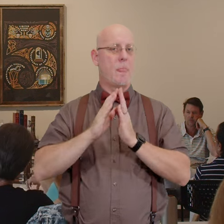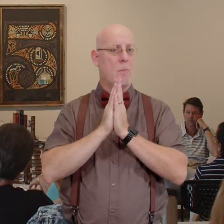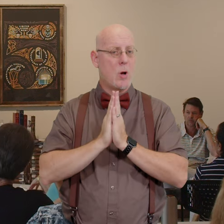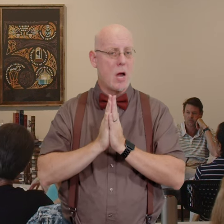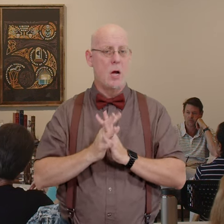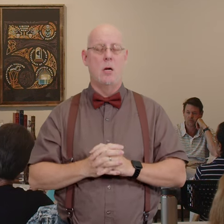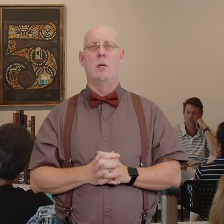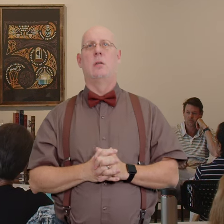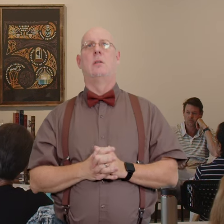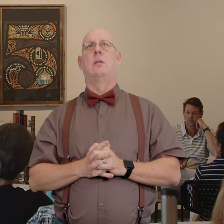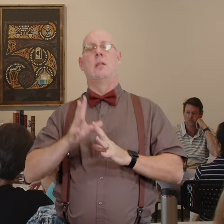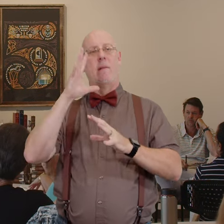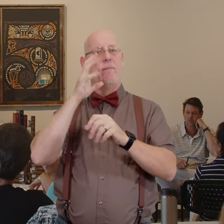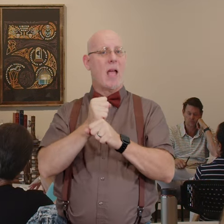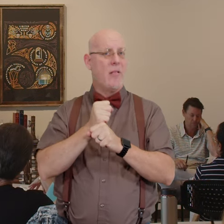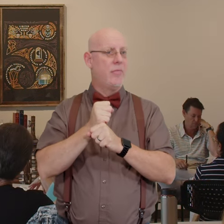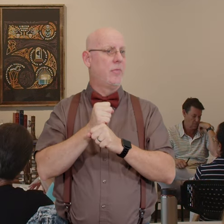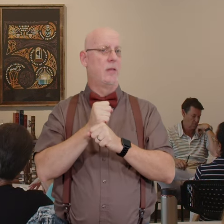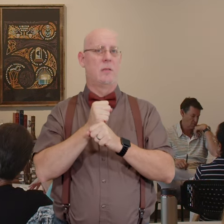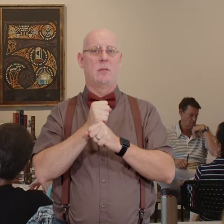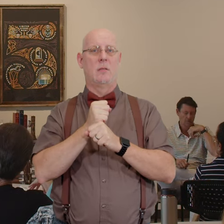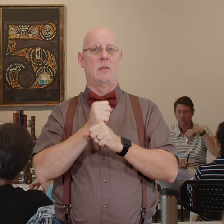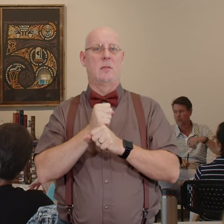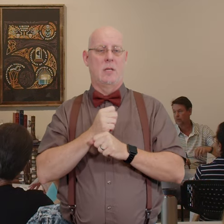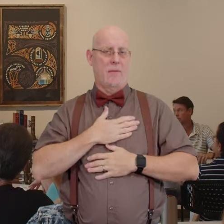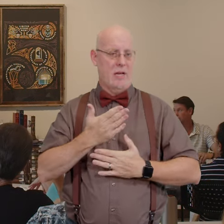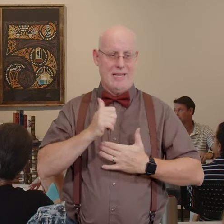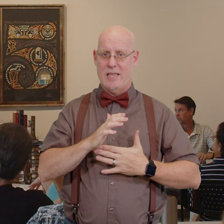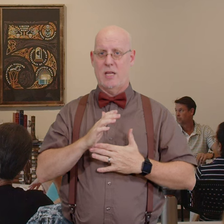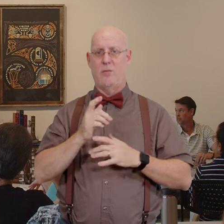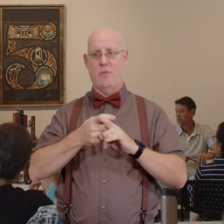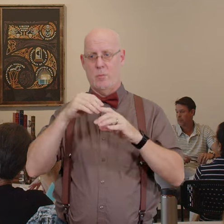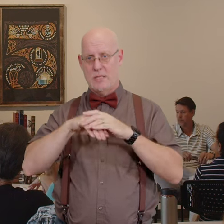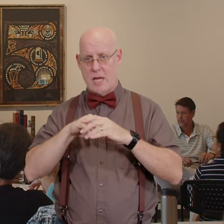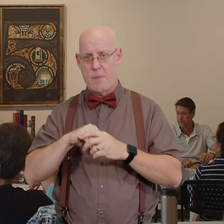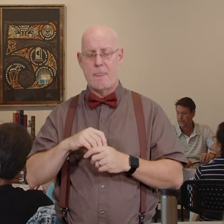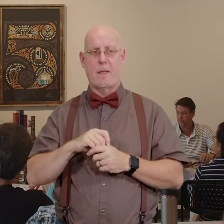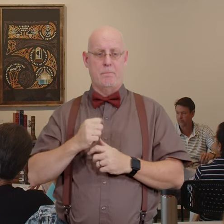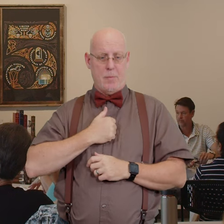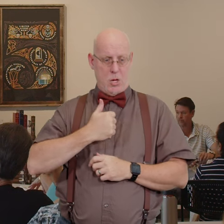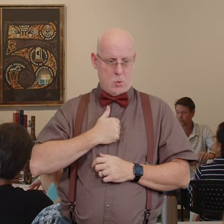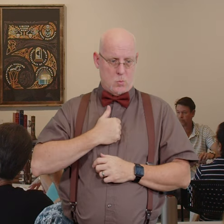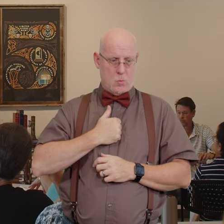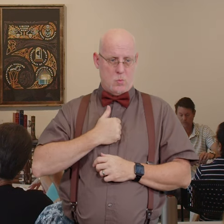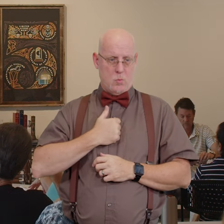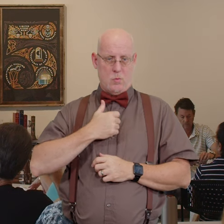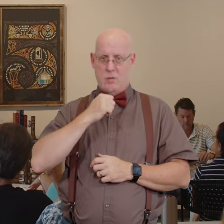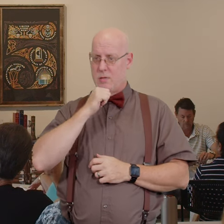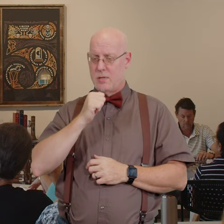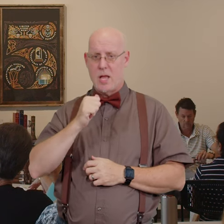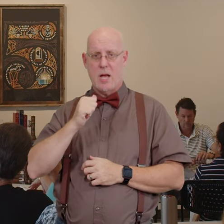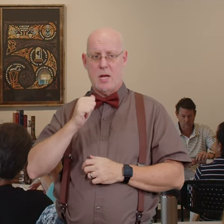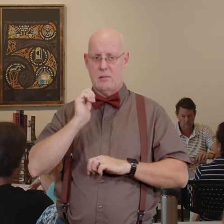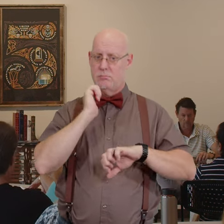including prayer, including faith, including confession. Anything conjured up from within, my own,